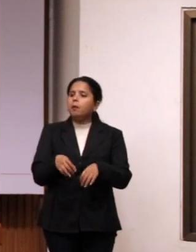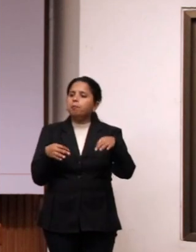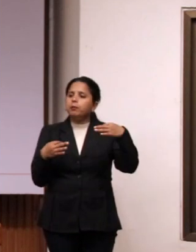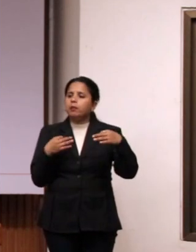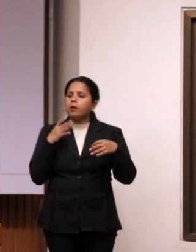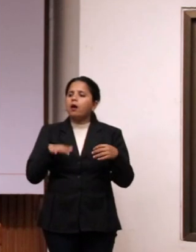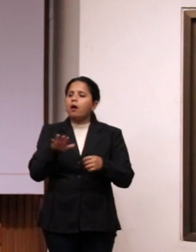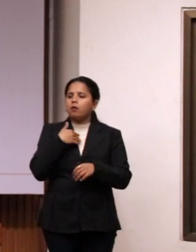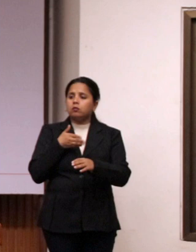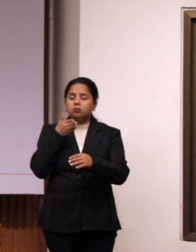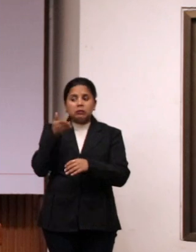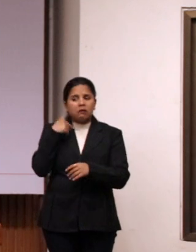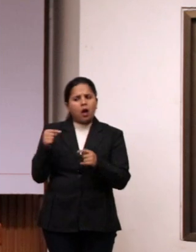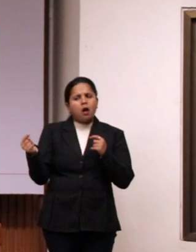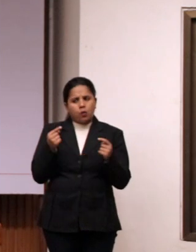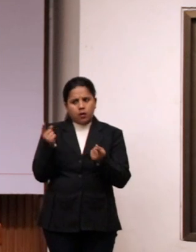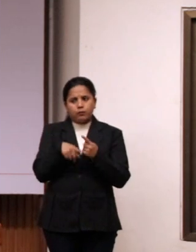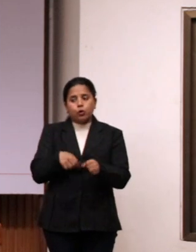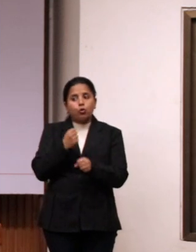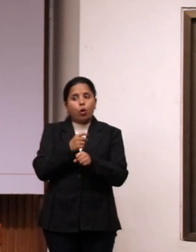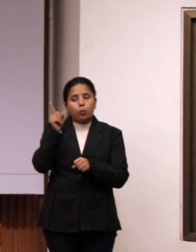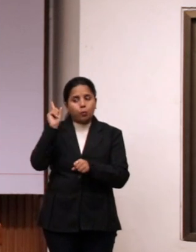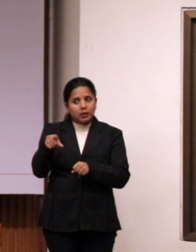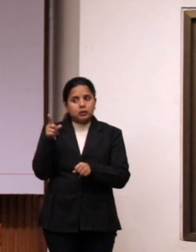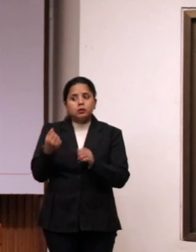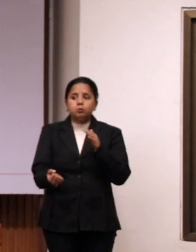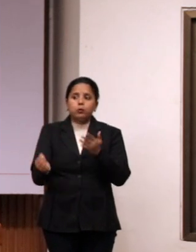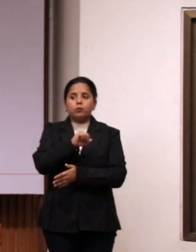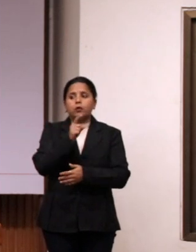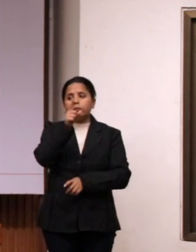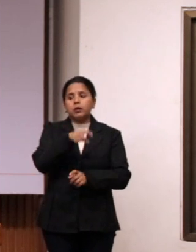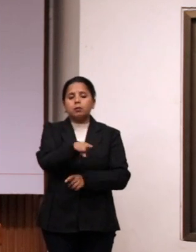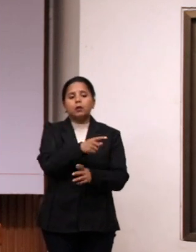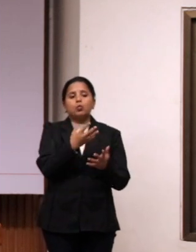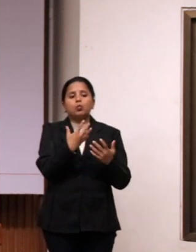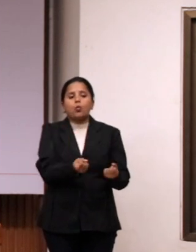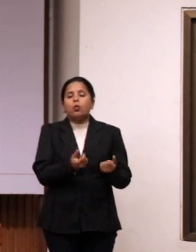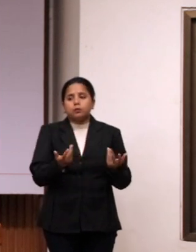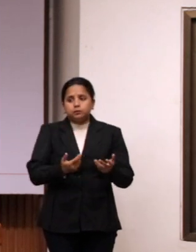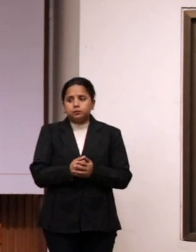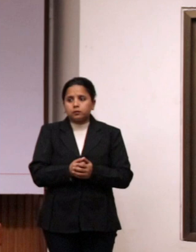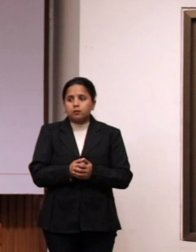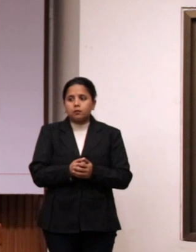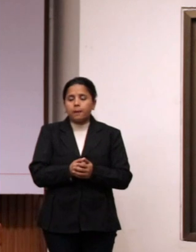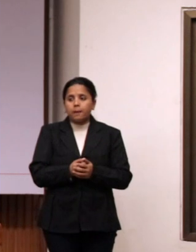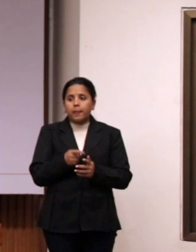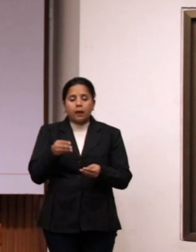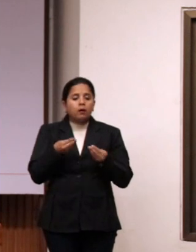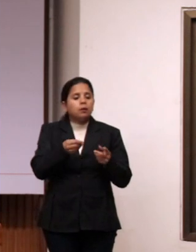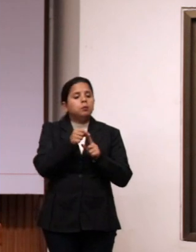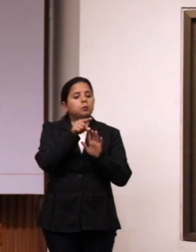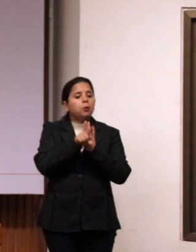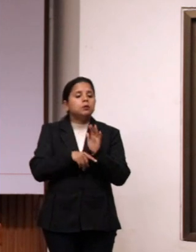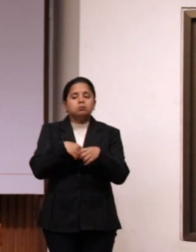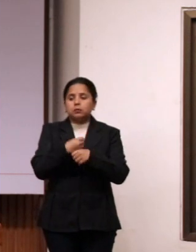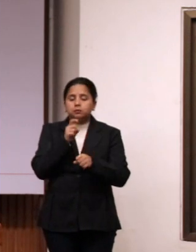had reached to a argument that the government need to prioritize people's want while framing policies. So